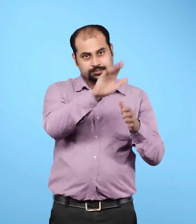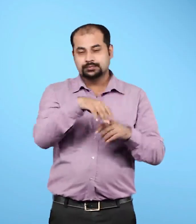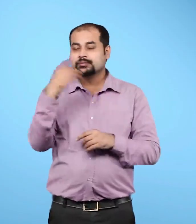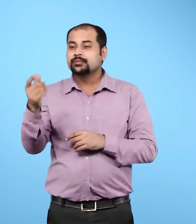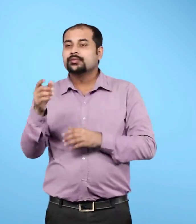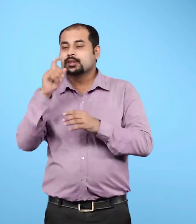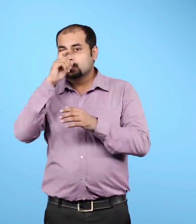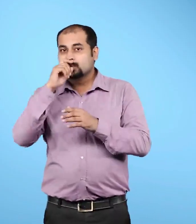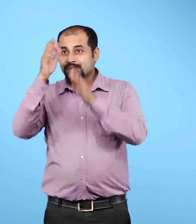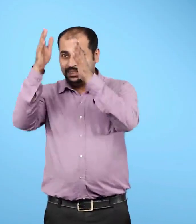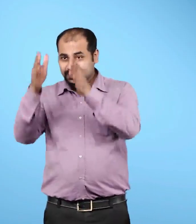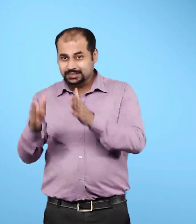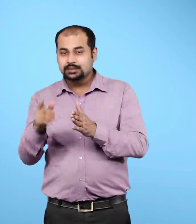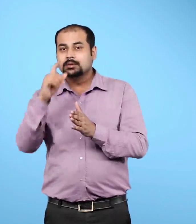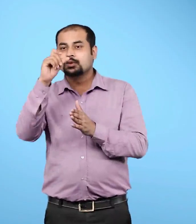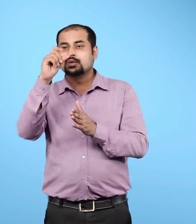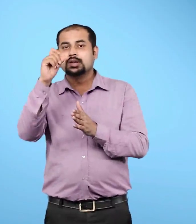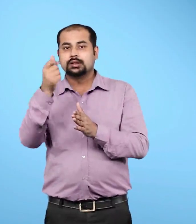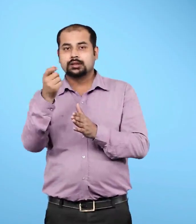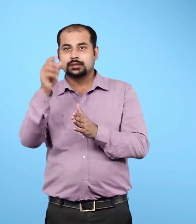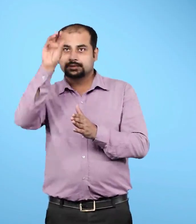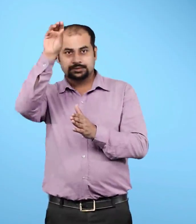blue below this question.